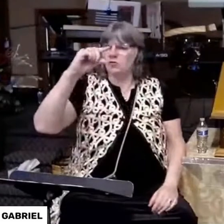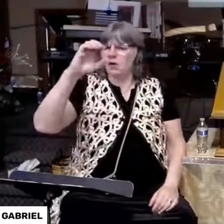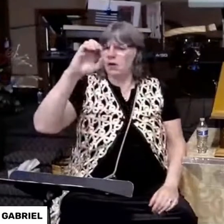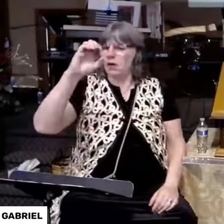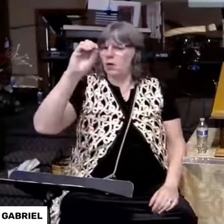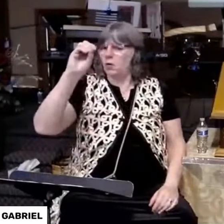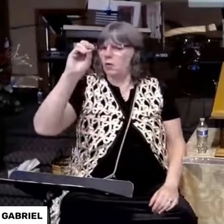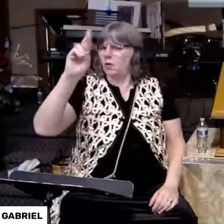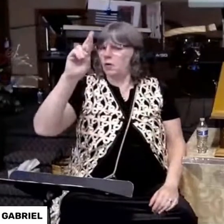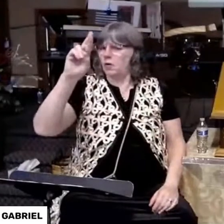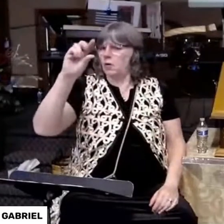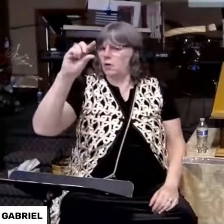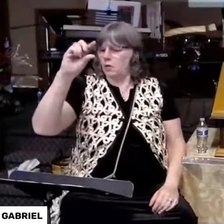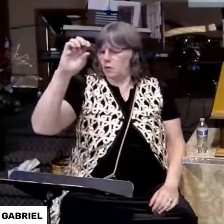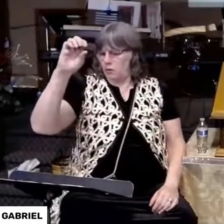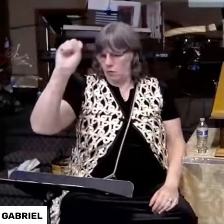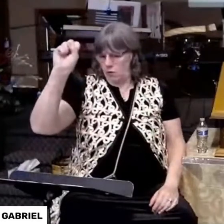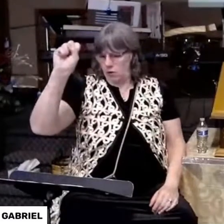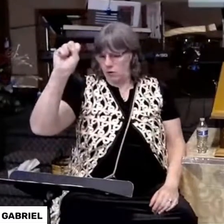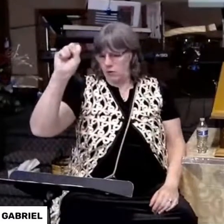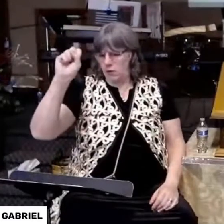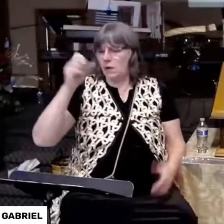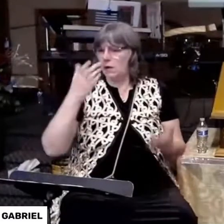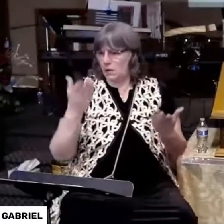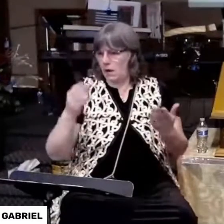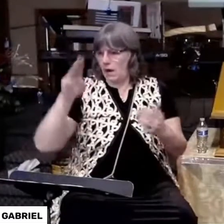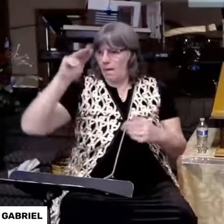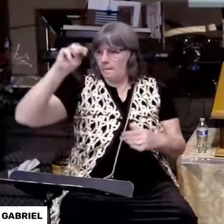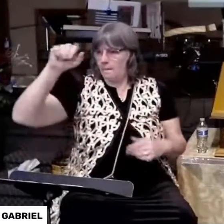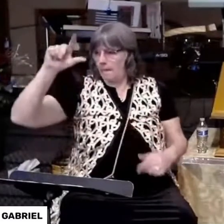we conquer, it's ourselves.